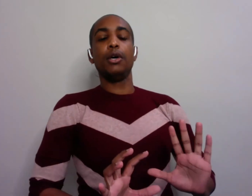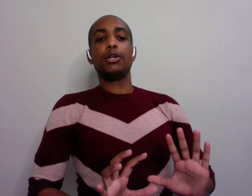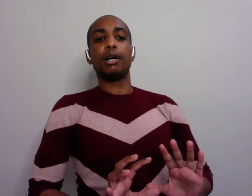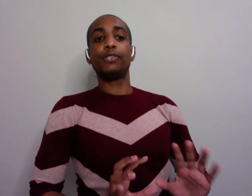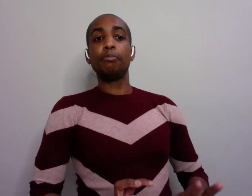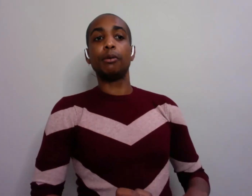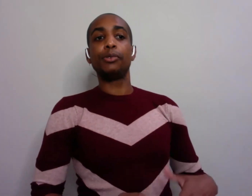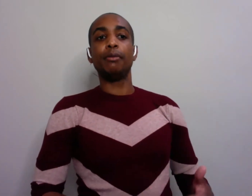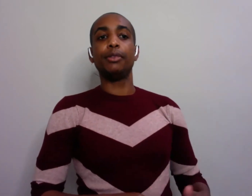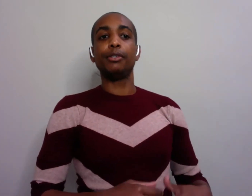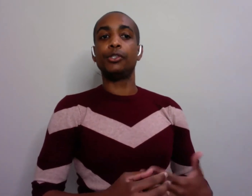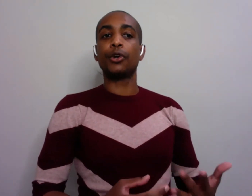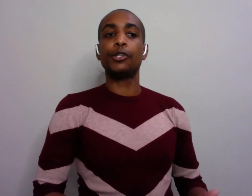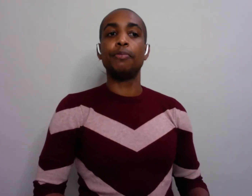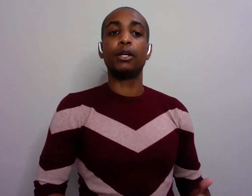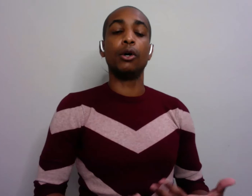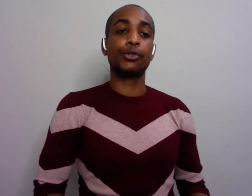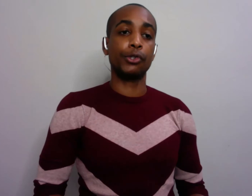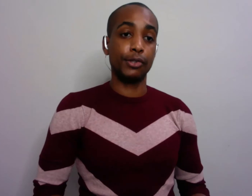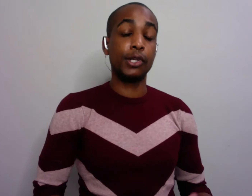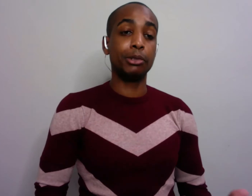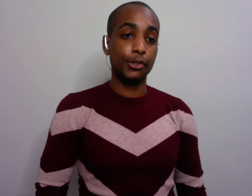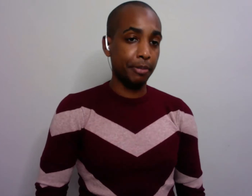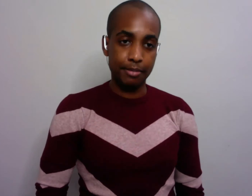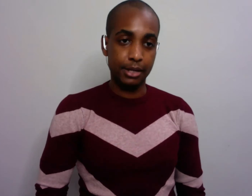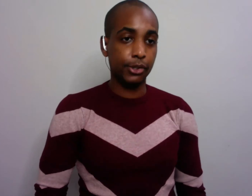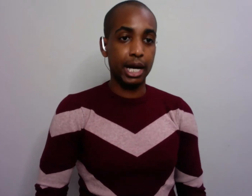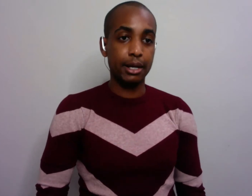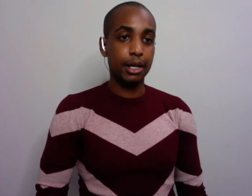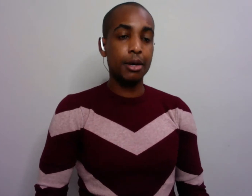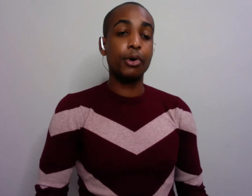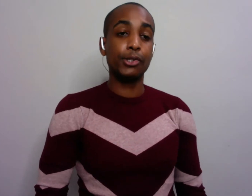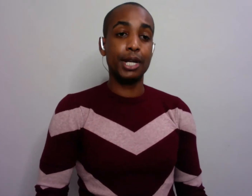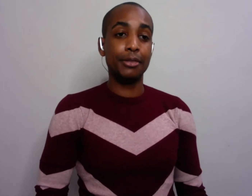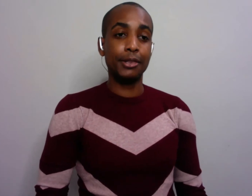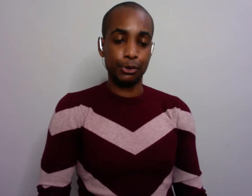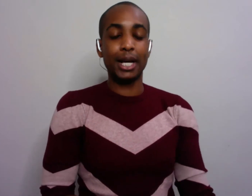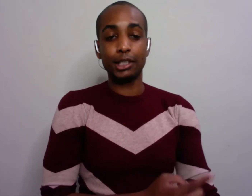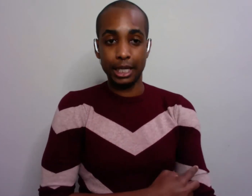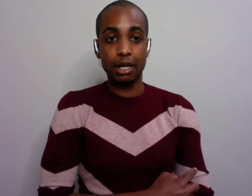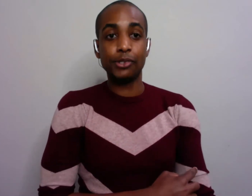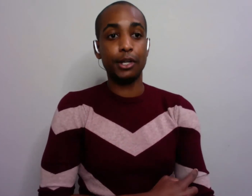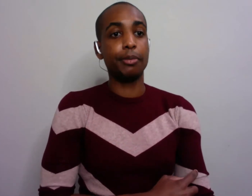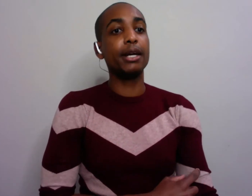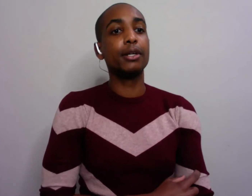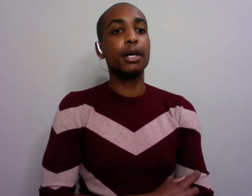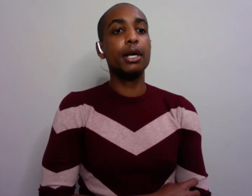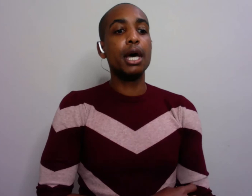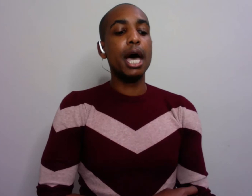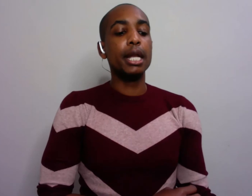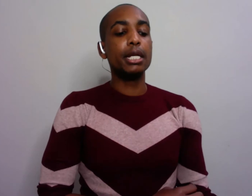"Oh, you have symptoms." And she started to make all sorts of assumptions about me until I pointed out that this was actually a mosquito